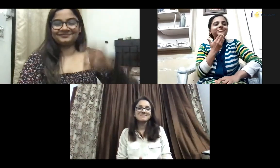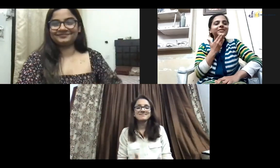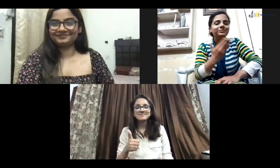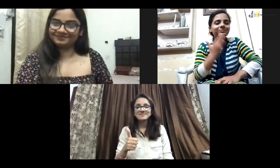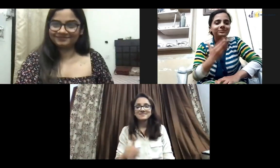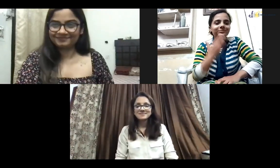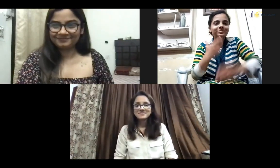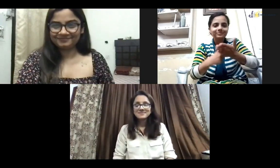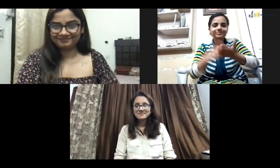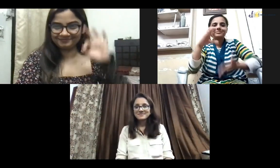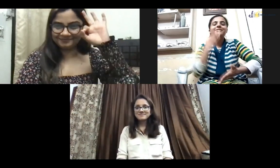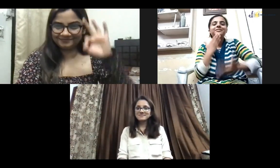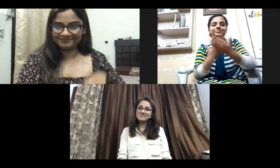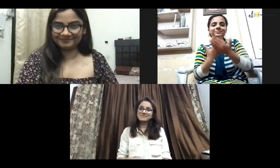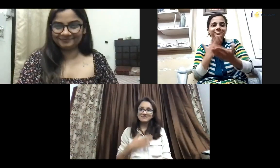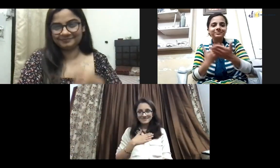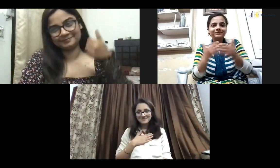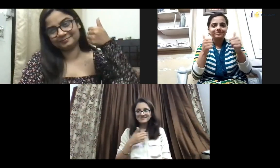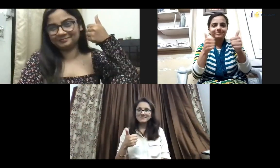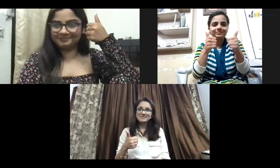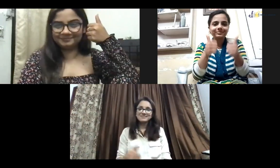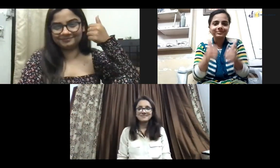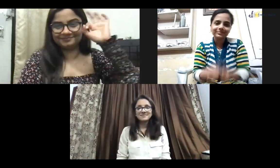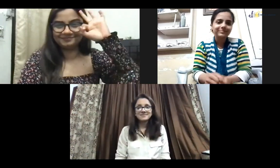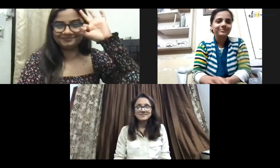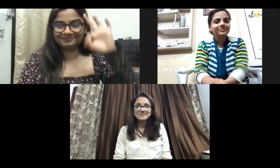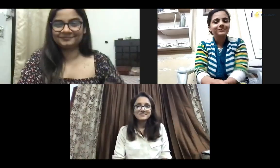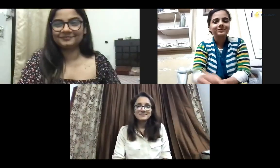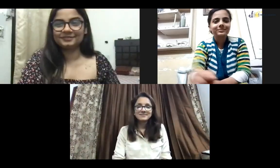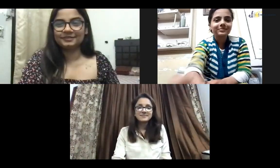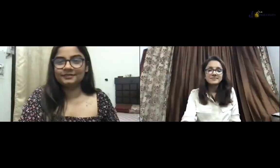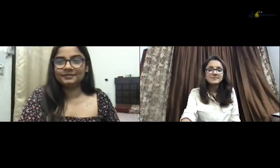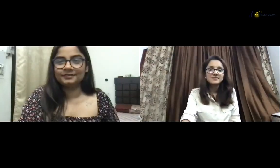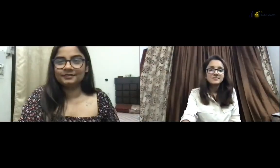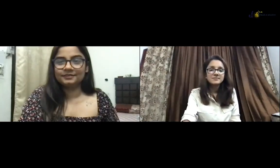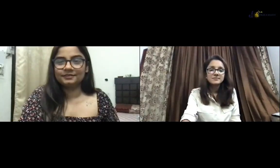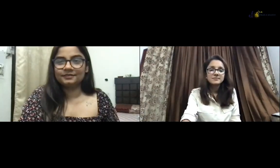hope things will become better in the future. Thank you so much, Surbhi. Thank you, Charu.